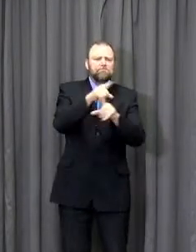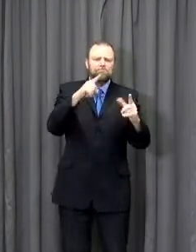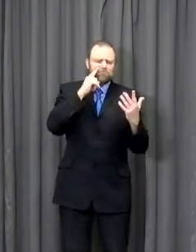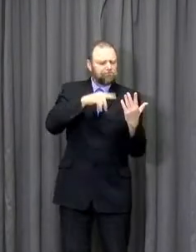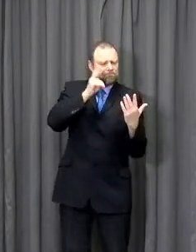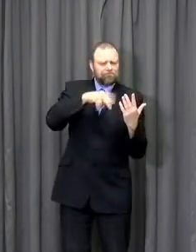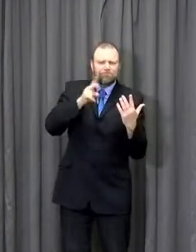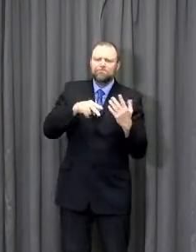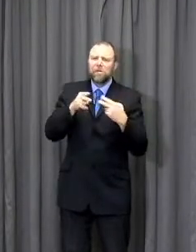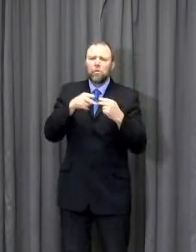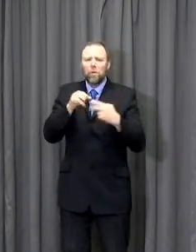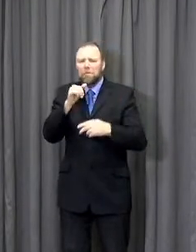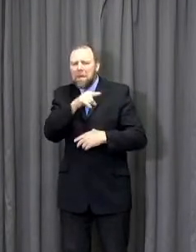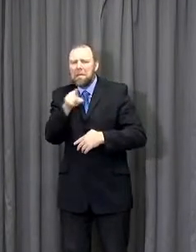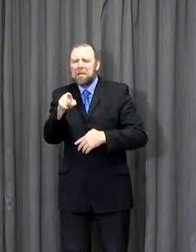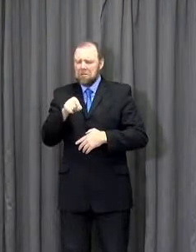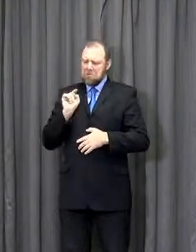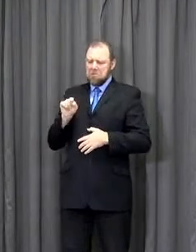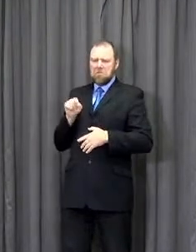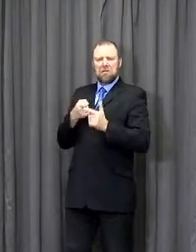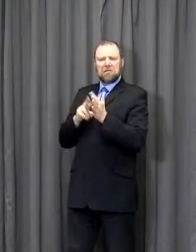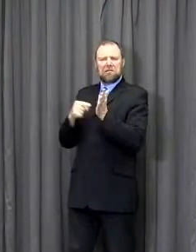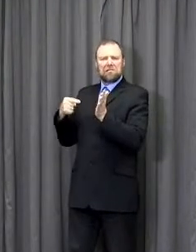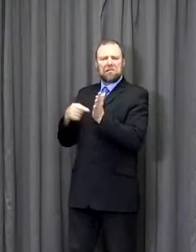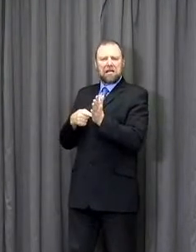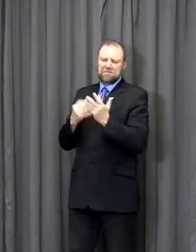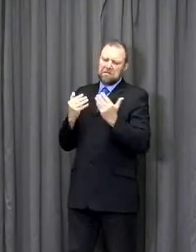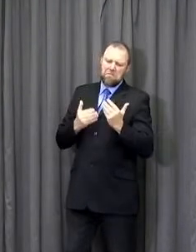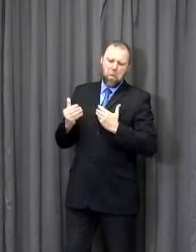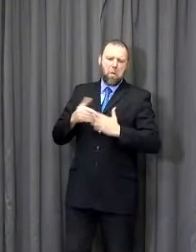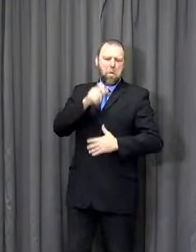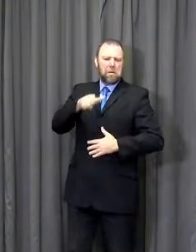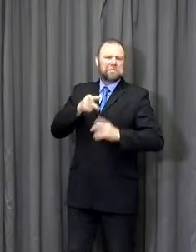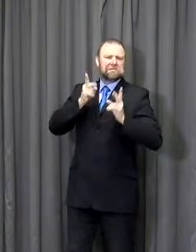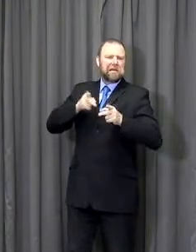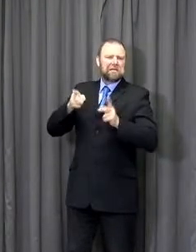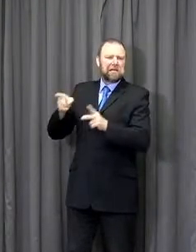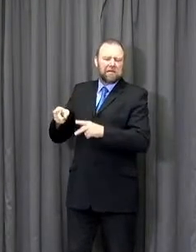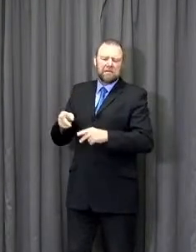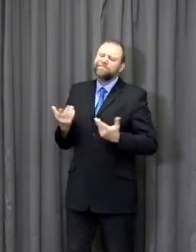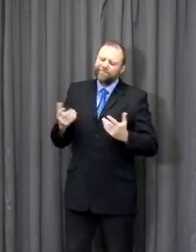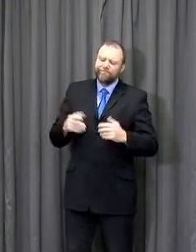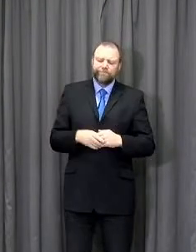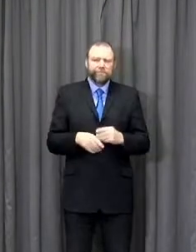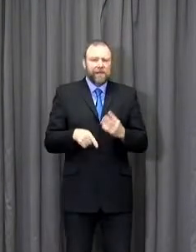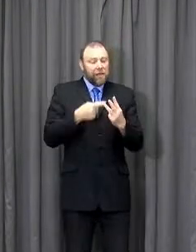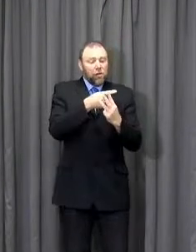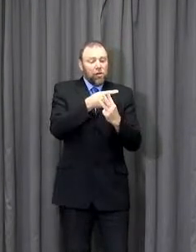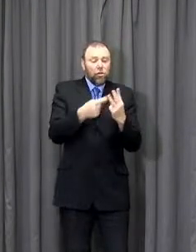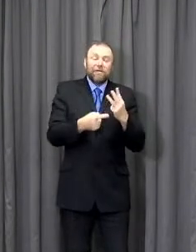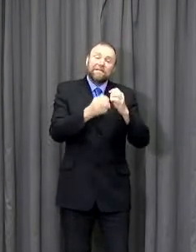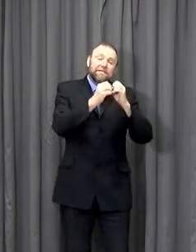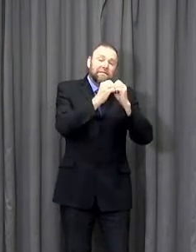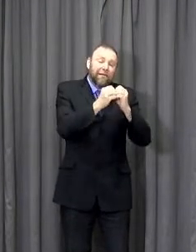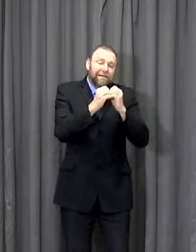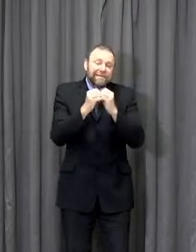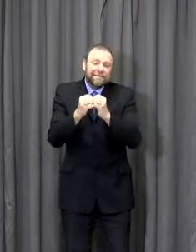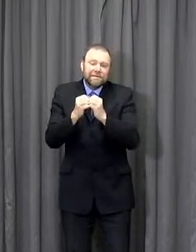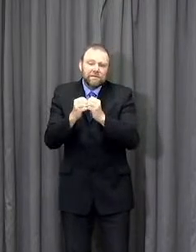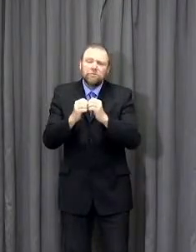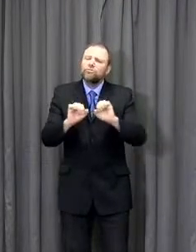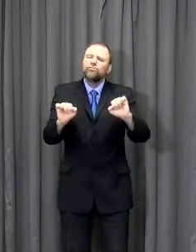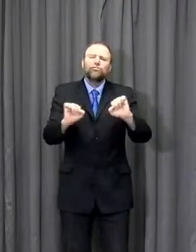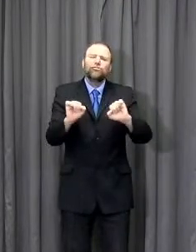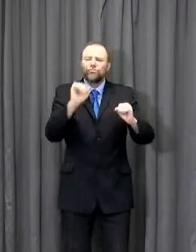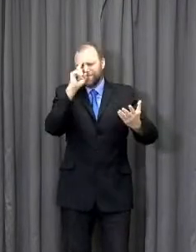last week that the Kent variant is more deadly. There have been 3 studies looking at death rates associated with the strain, but we're not yet able